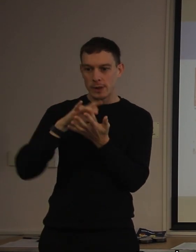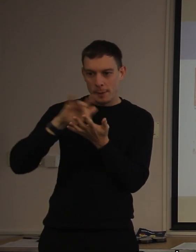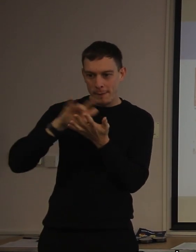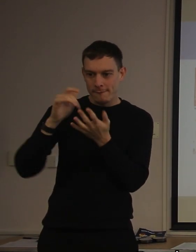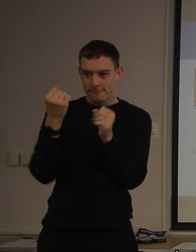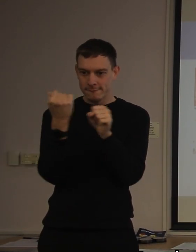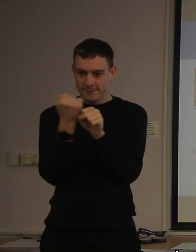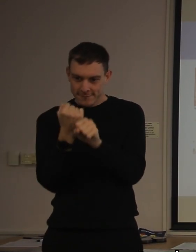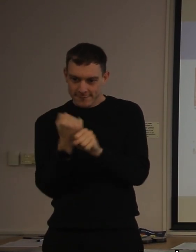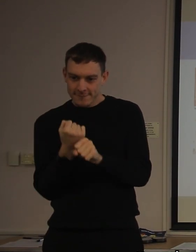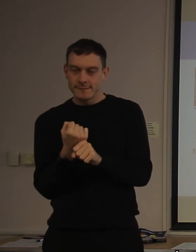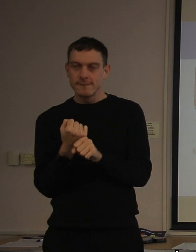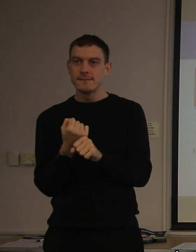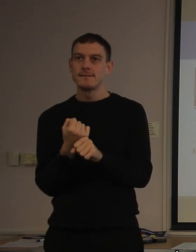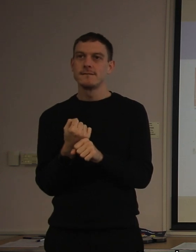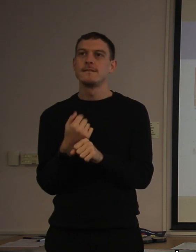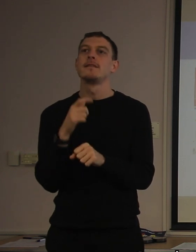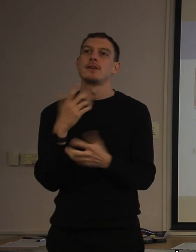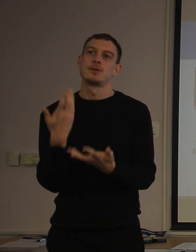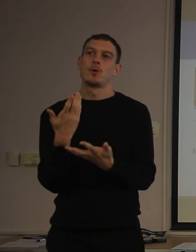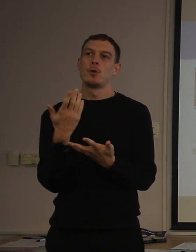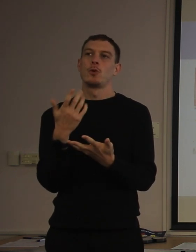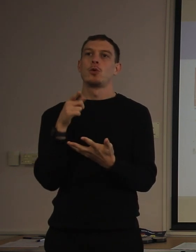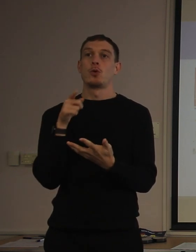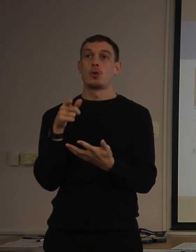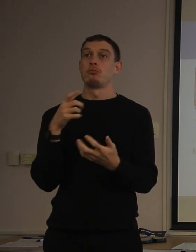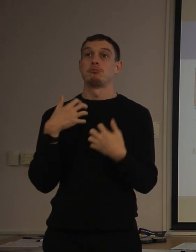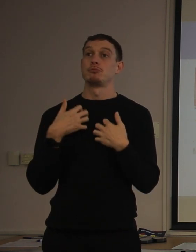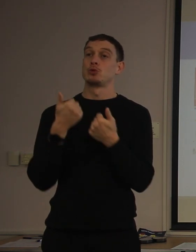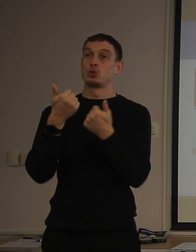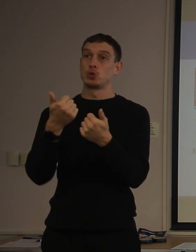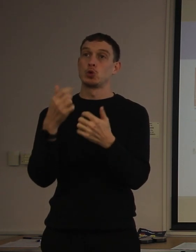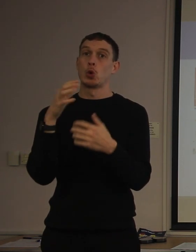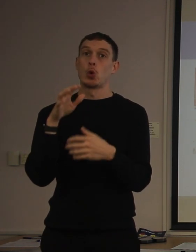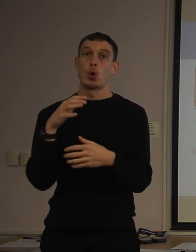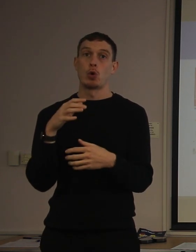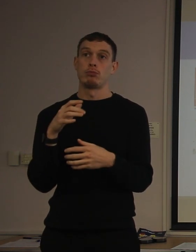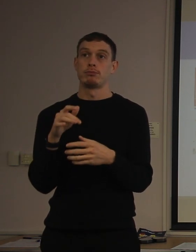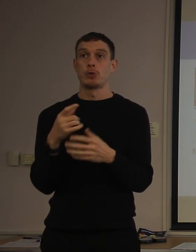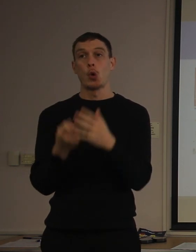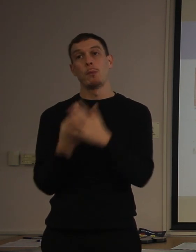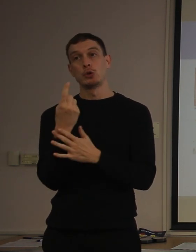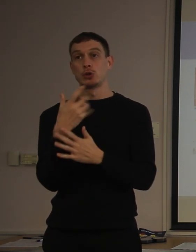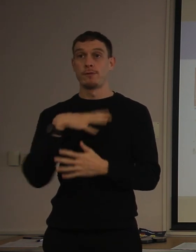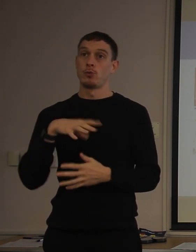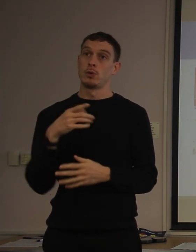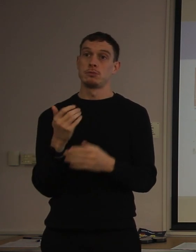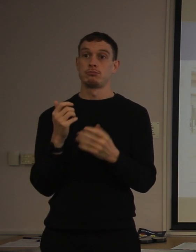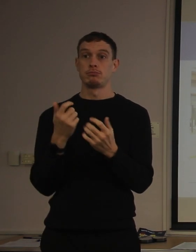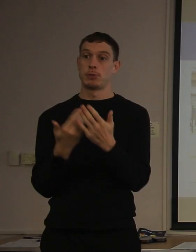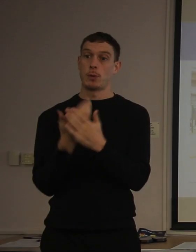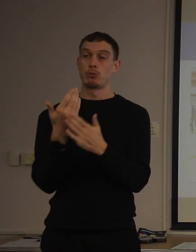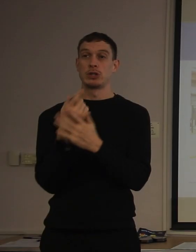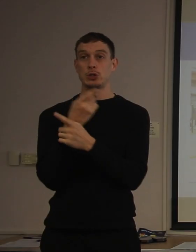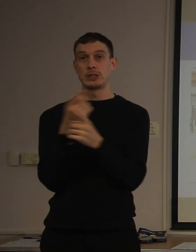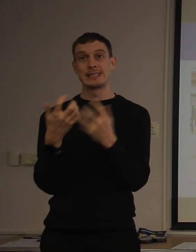working. So that's a great opportunity as well if you're looking to upgrade your tech.